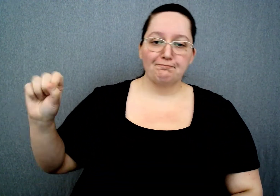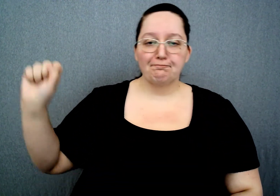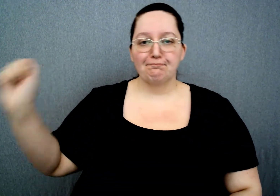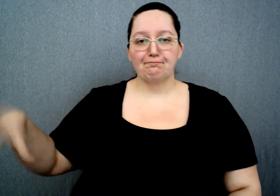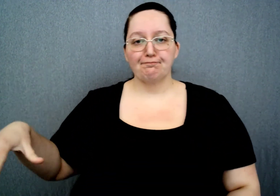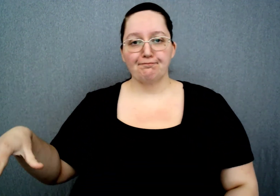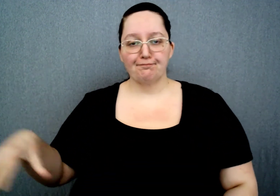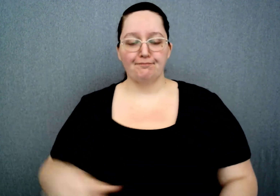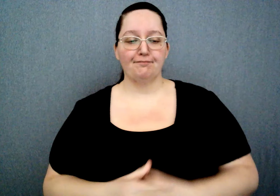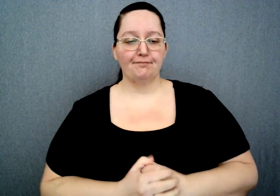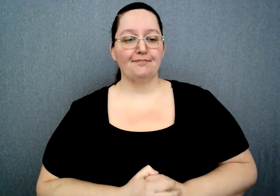away, toss.